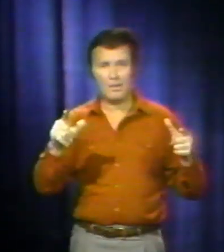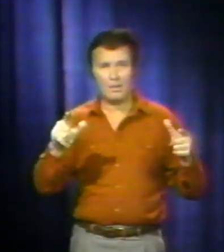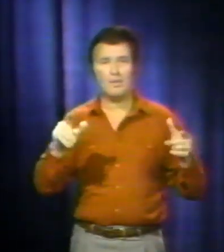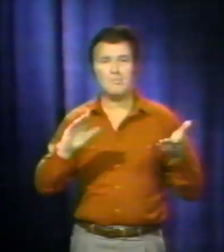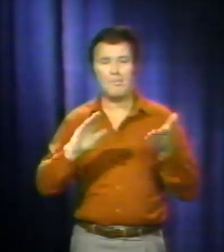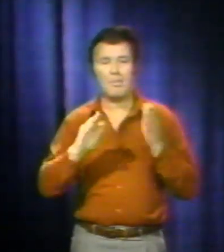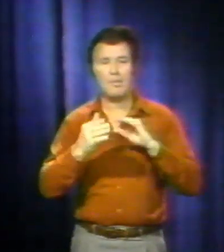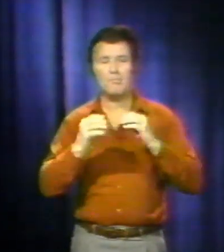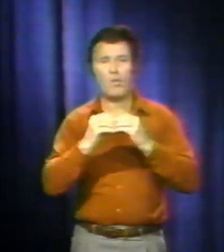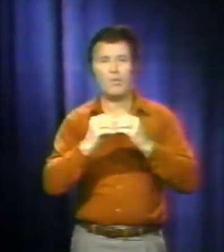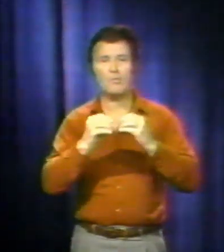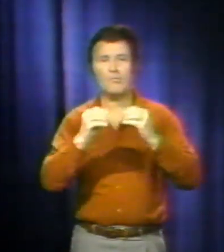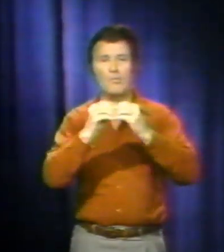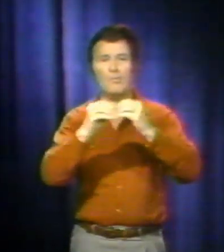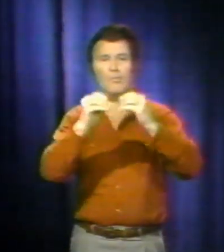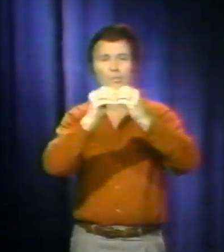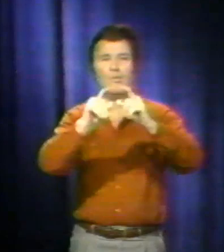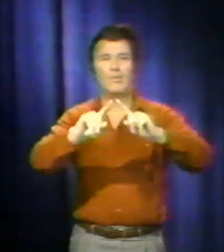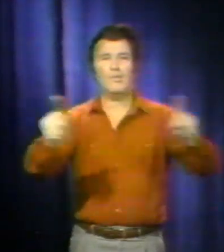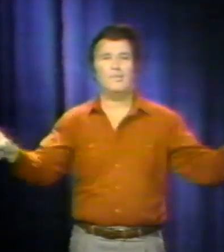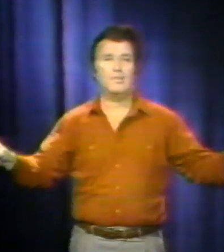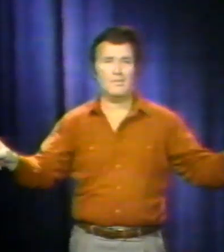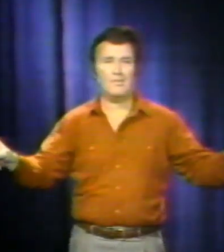became increasingly different.